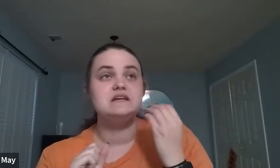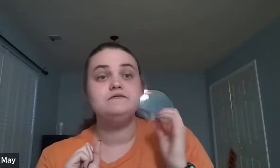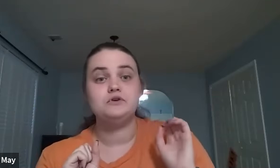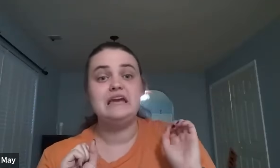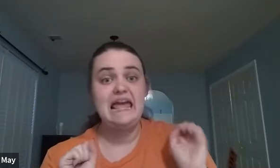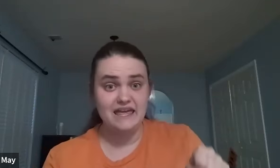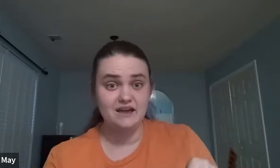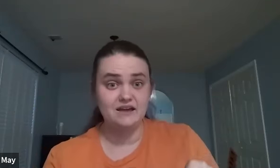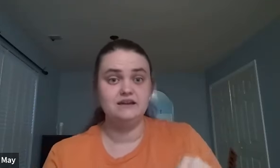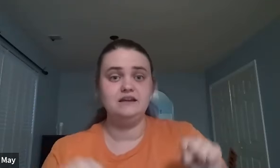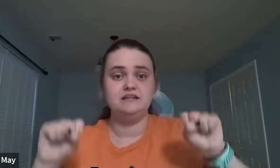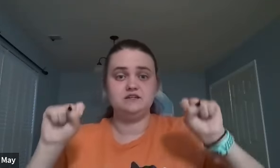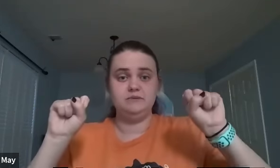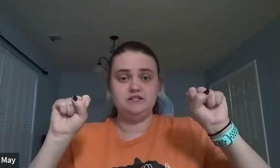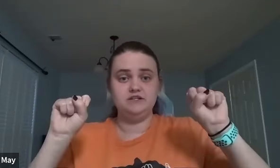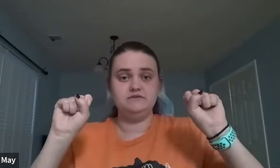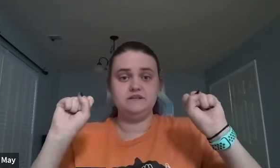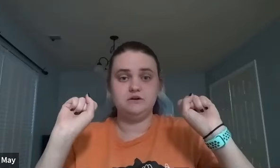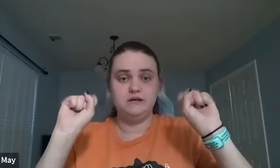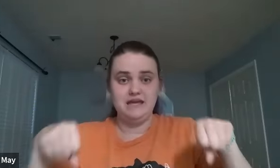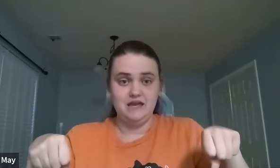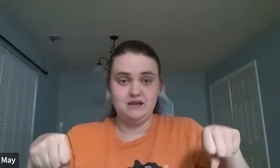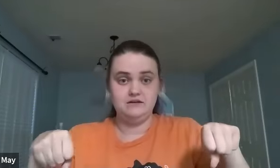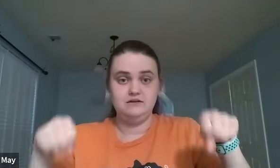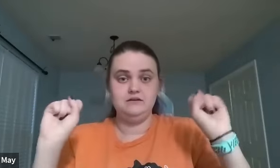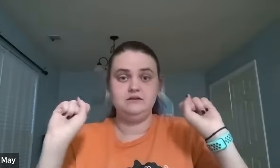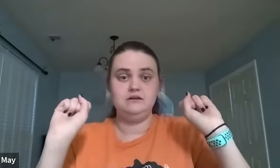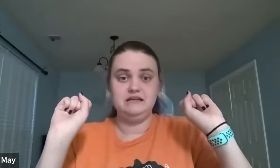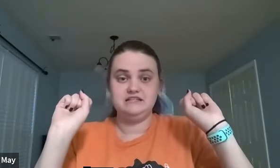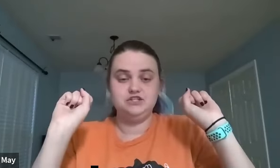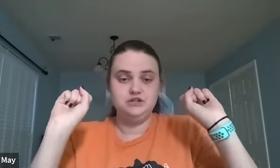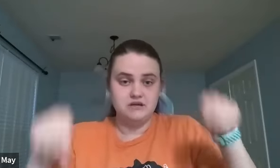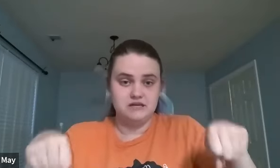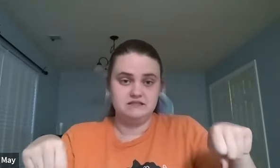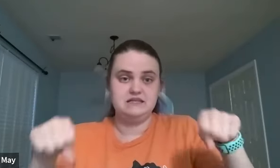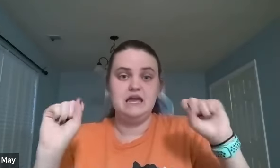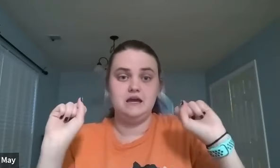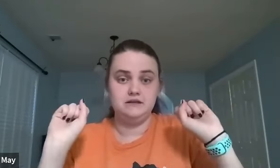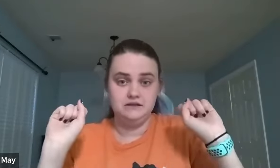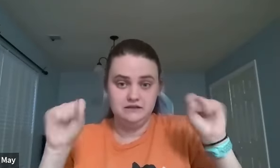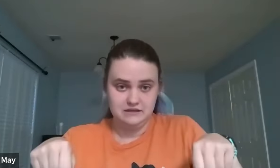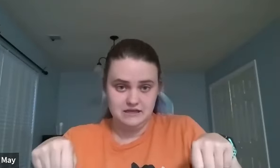for can is going to be two fists going can. It's like two yeses, can.